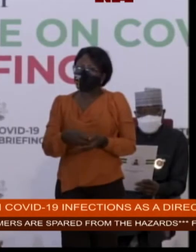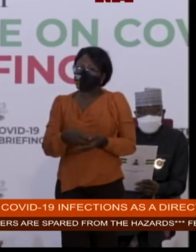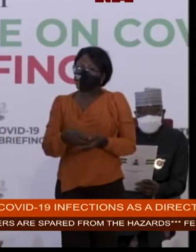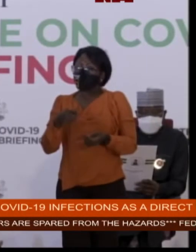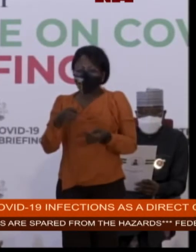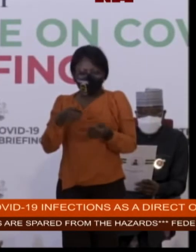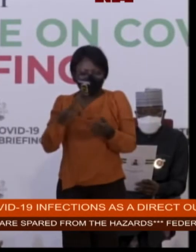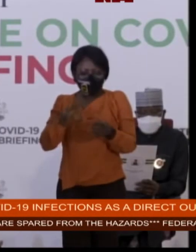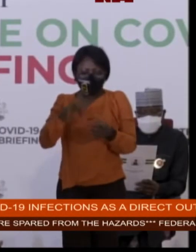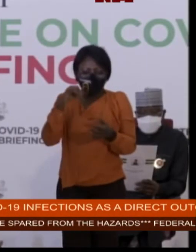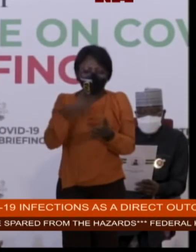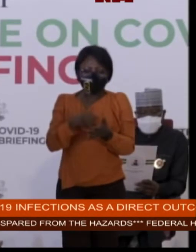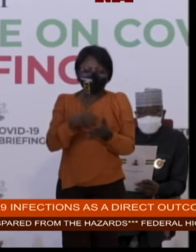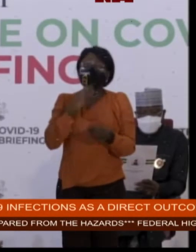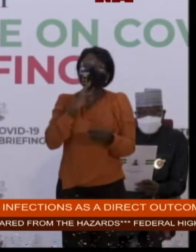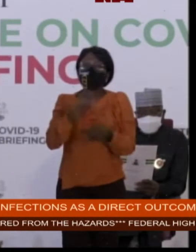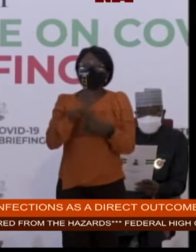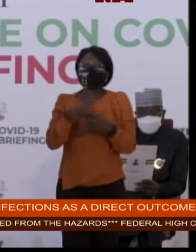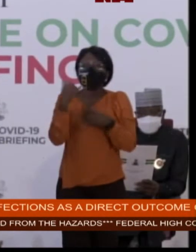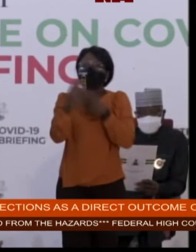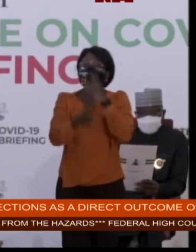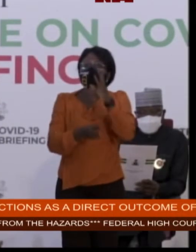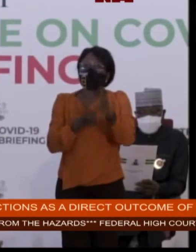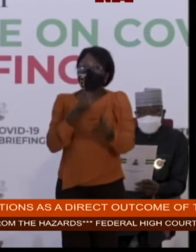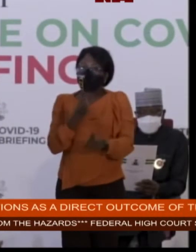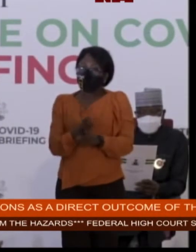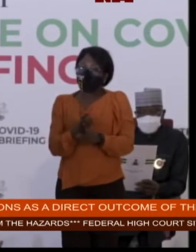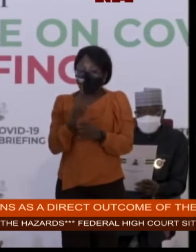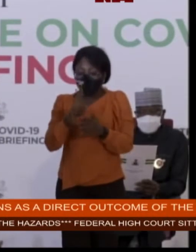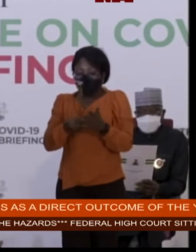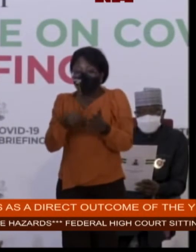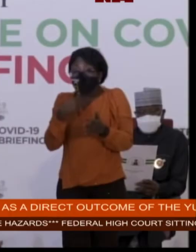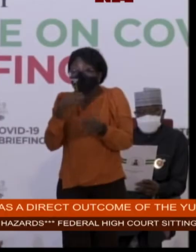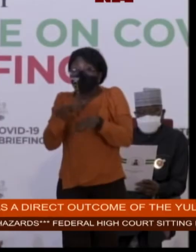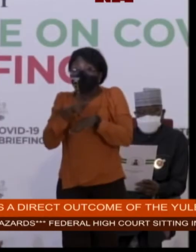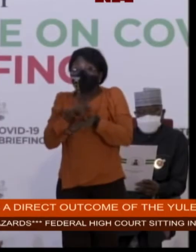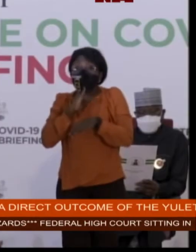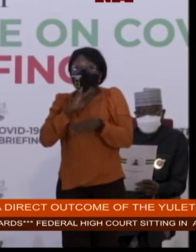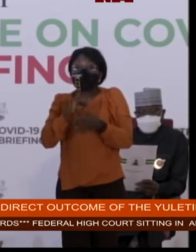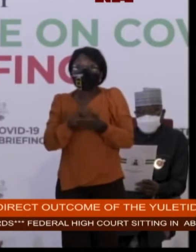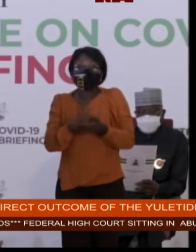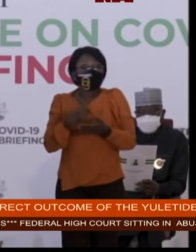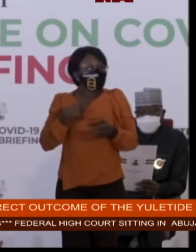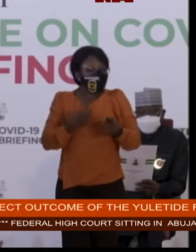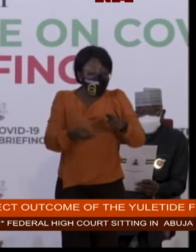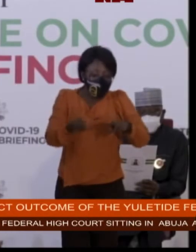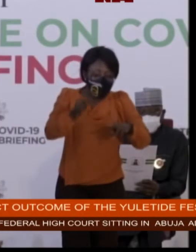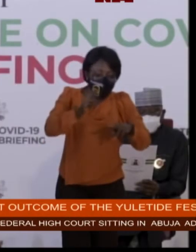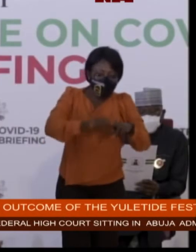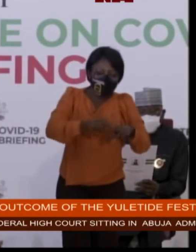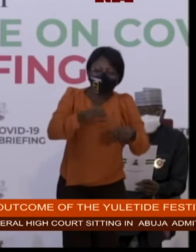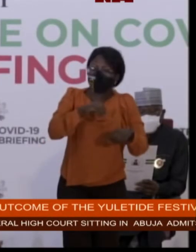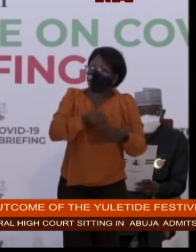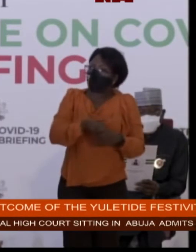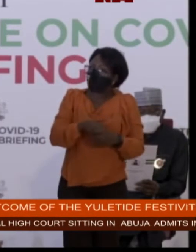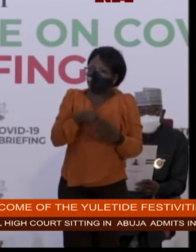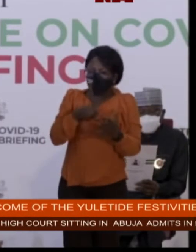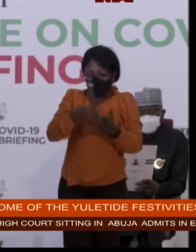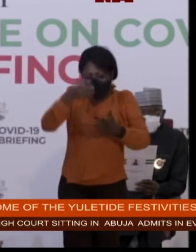fairly constant around the world. And so what I said earlier, really, we are seeing an increase in cases